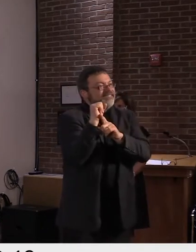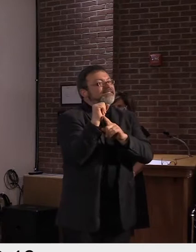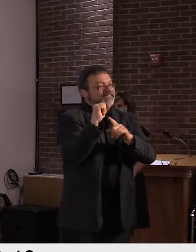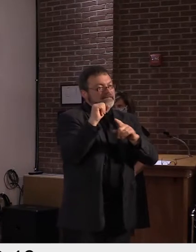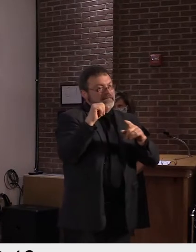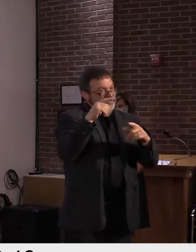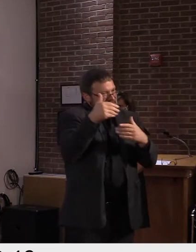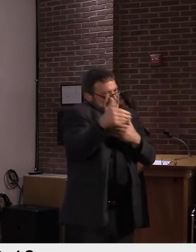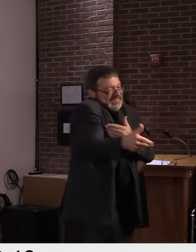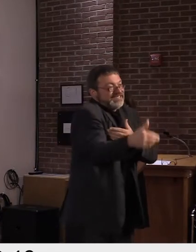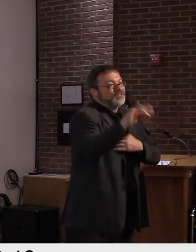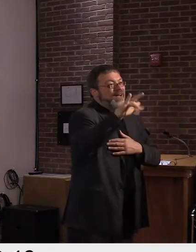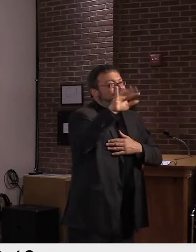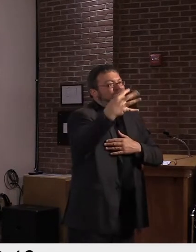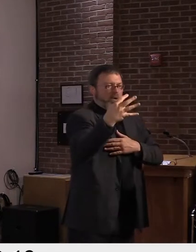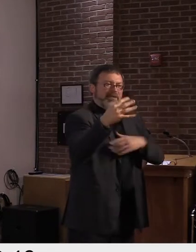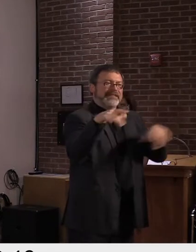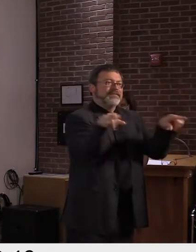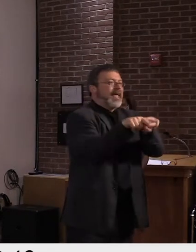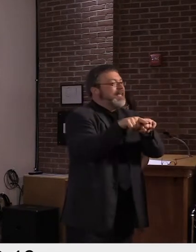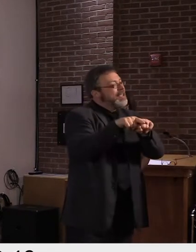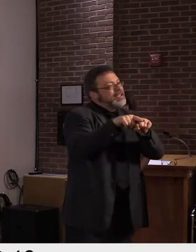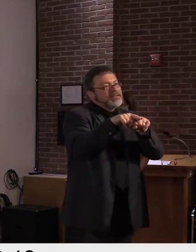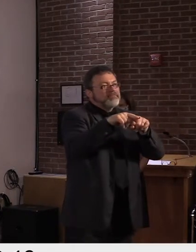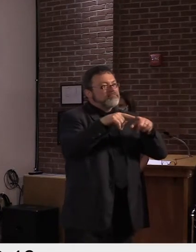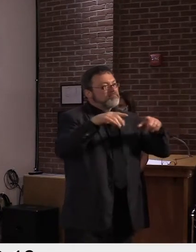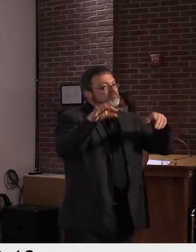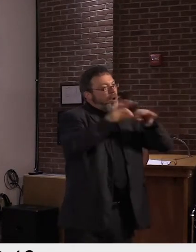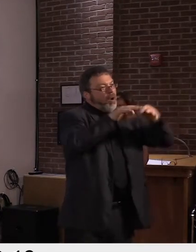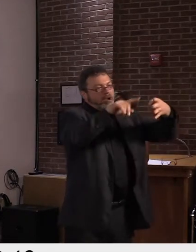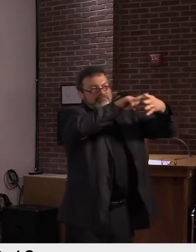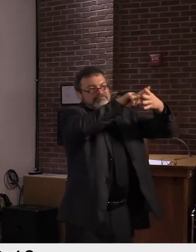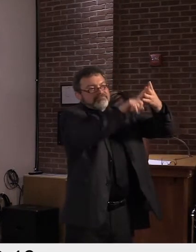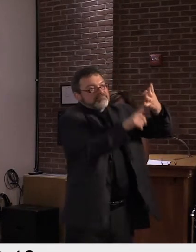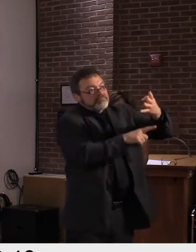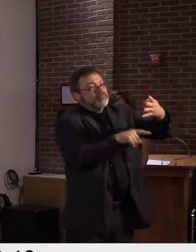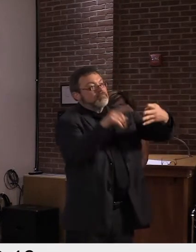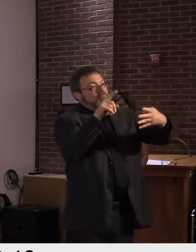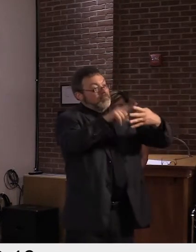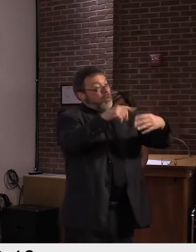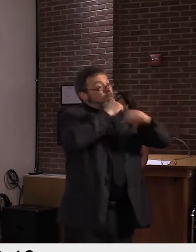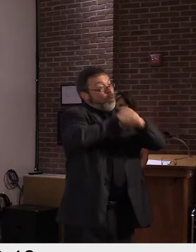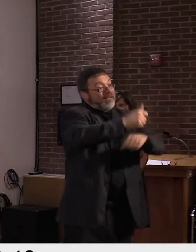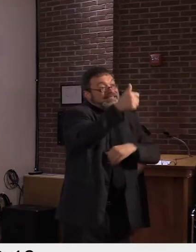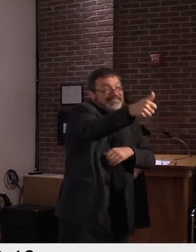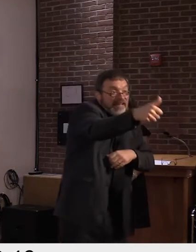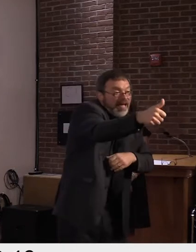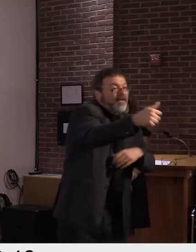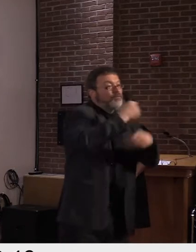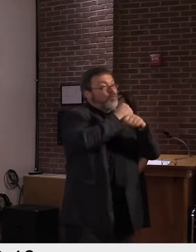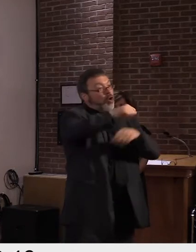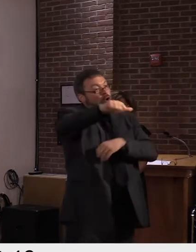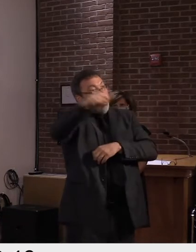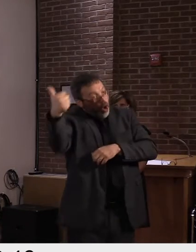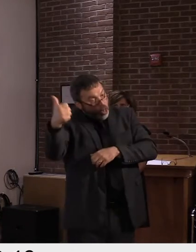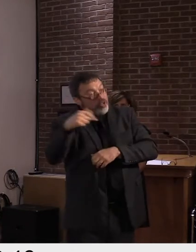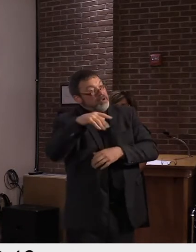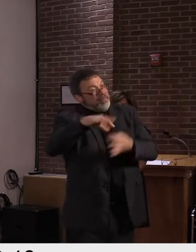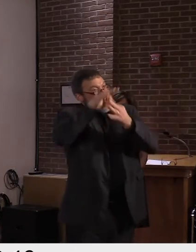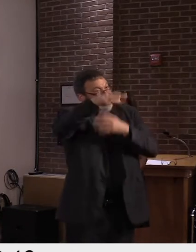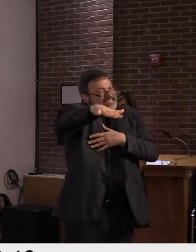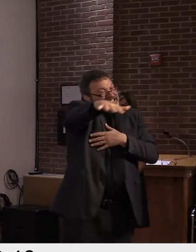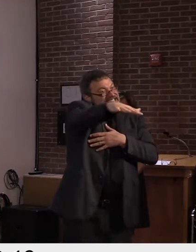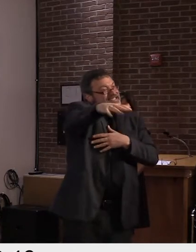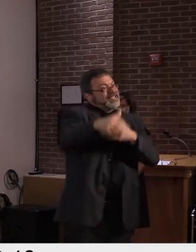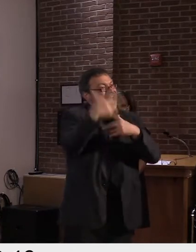to protect yourself, protect those who are vulnerable to serious illness, and to prevent spread of the virus. I think you've